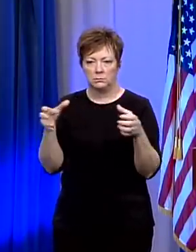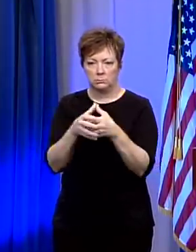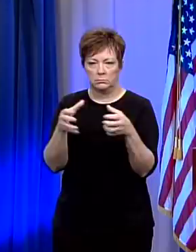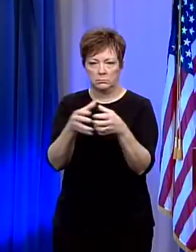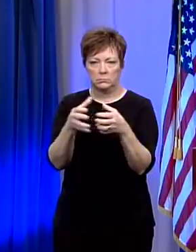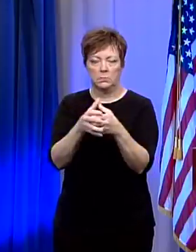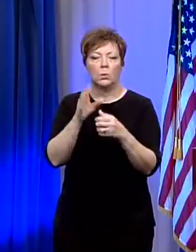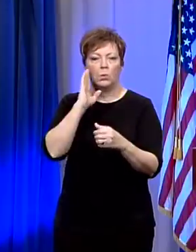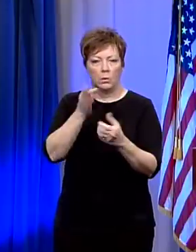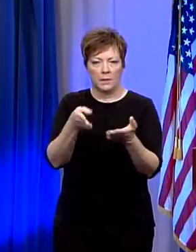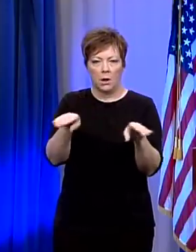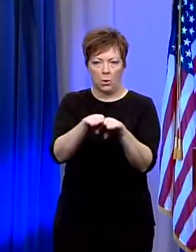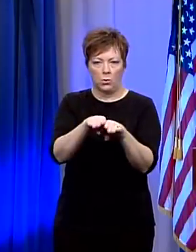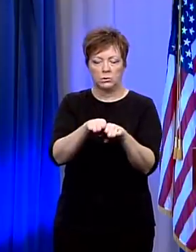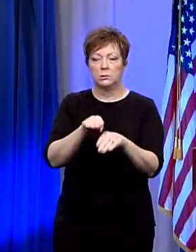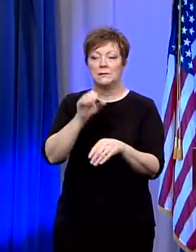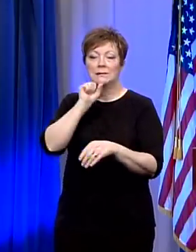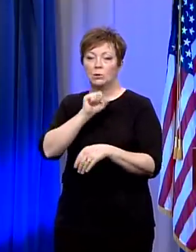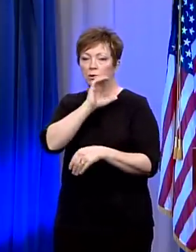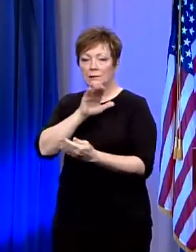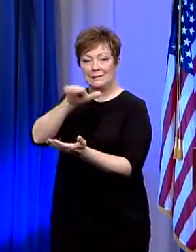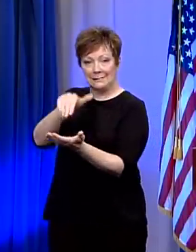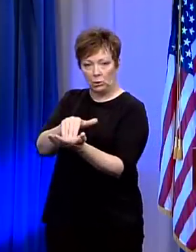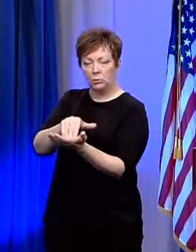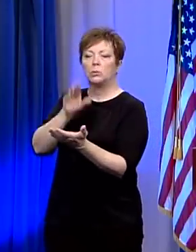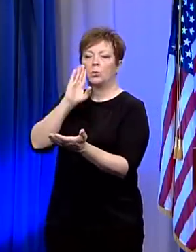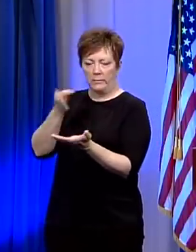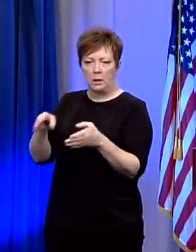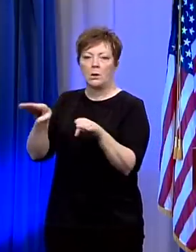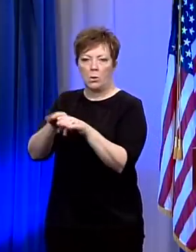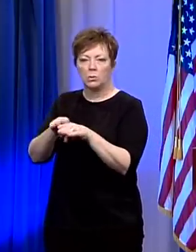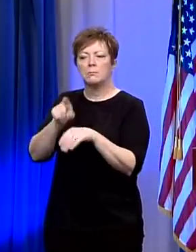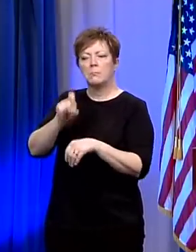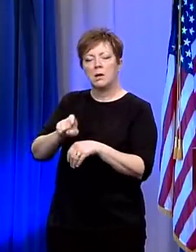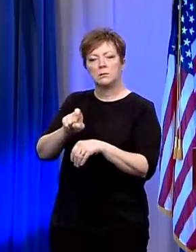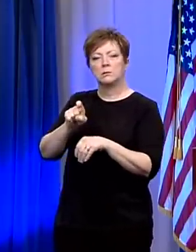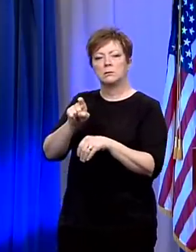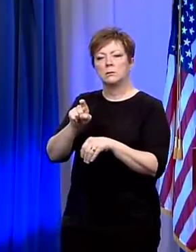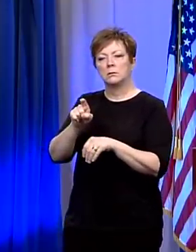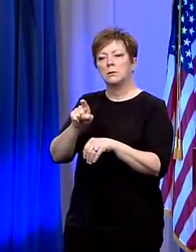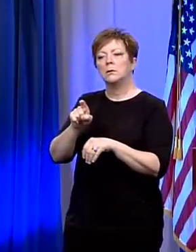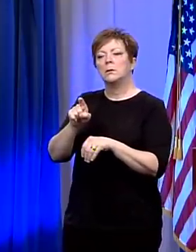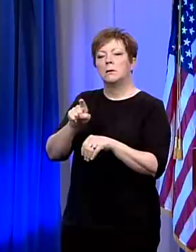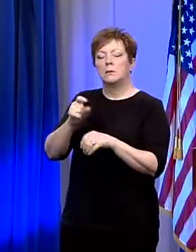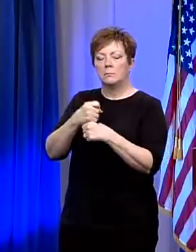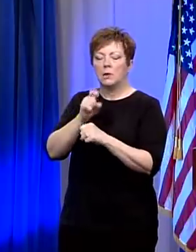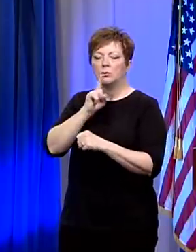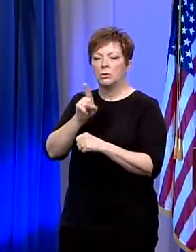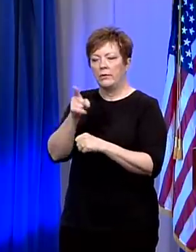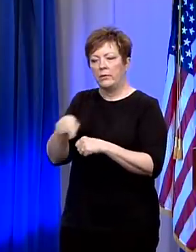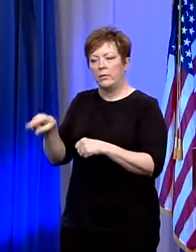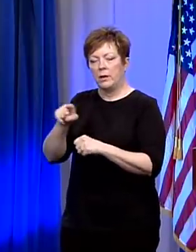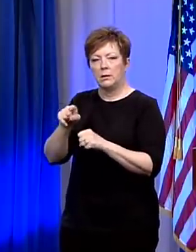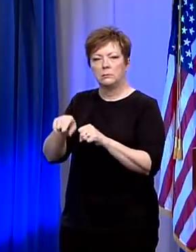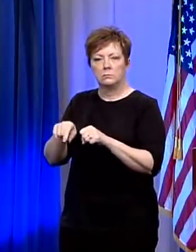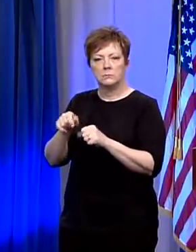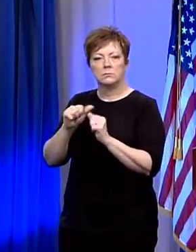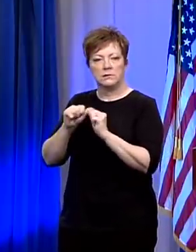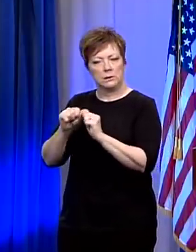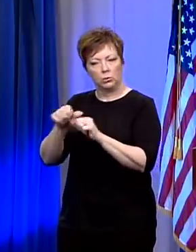closed. Senior citizen centers and their partners are urged to assure that their clients continue to receive meals and curbside pickup or